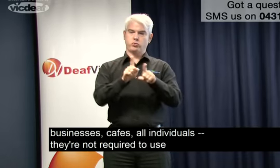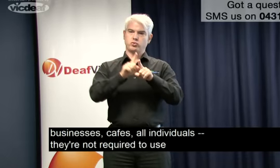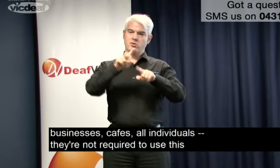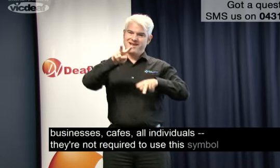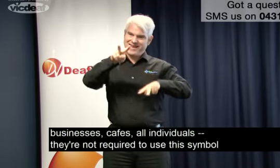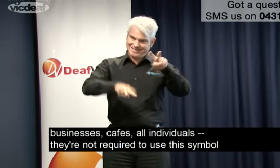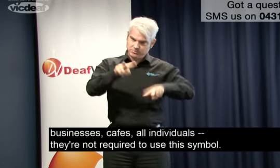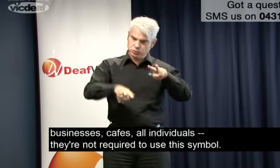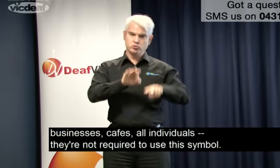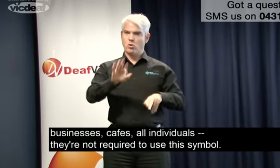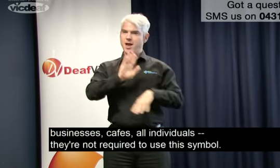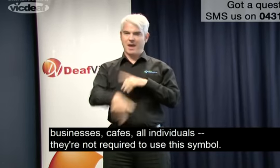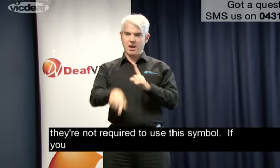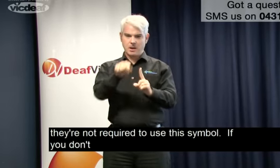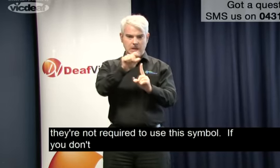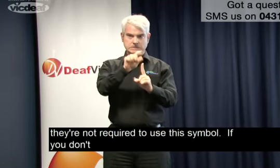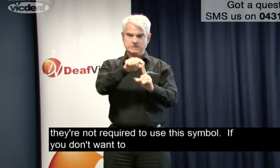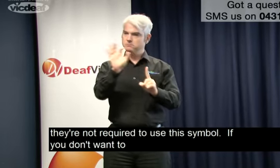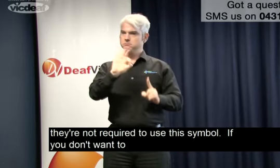part of the deaf initiative, that friendly initiative, that's fine.